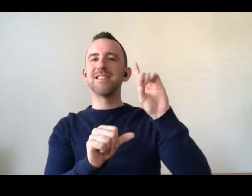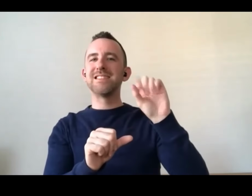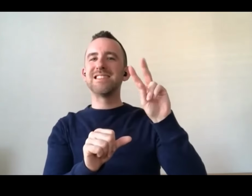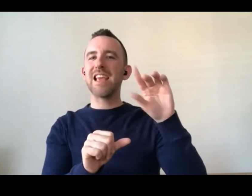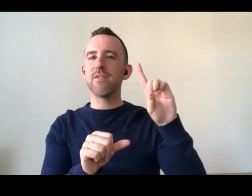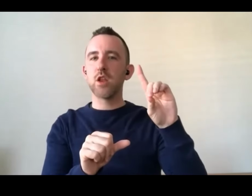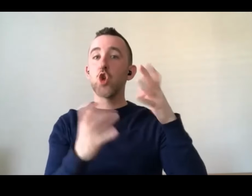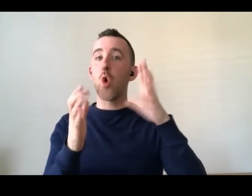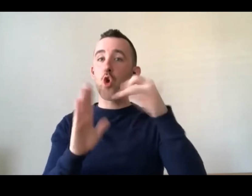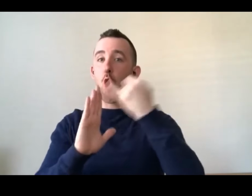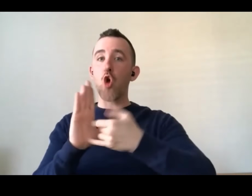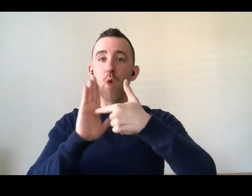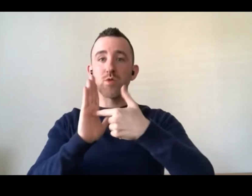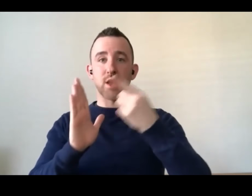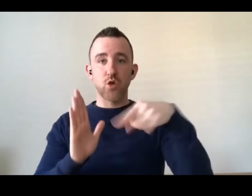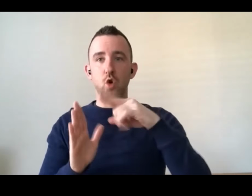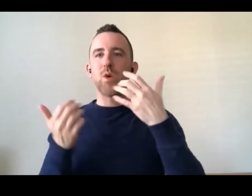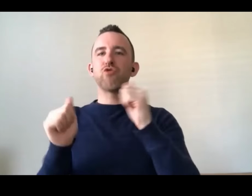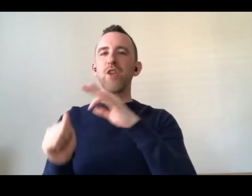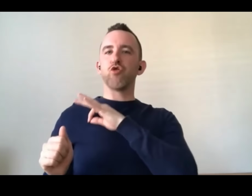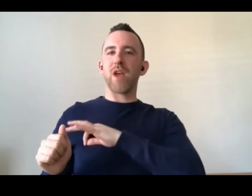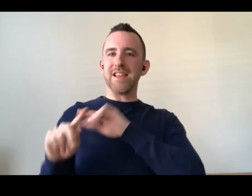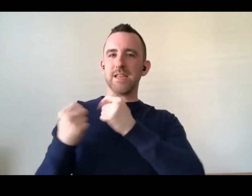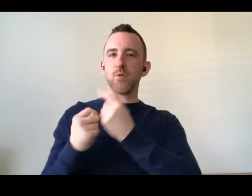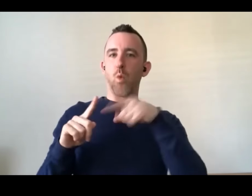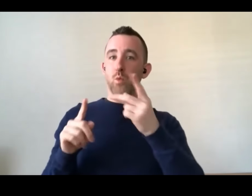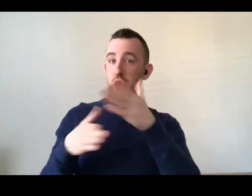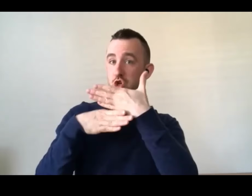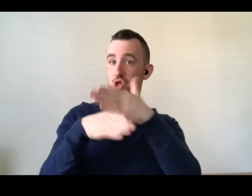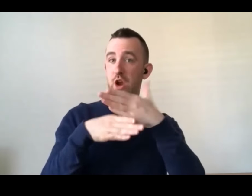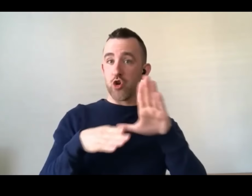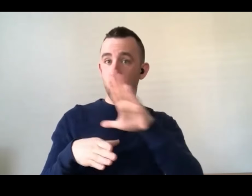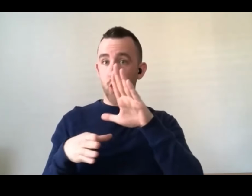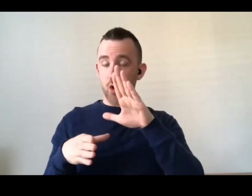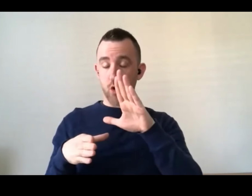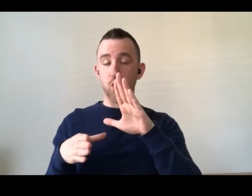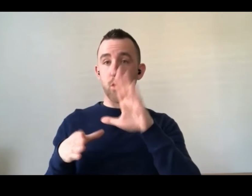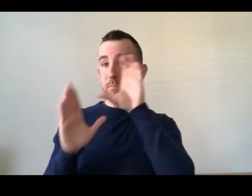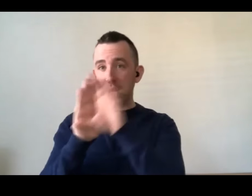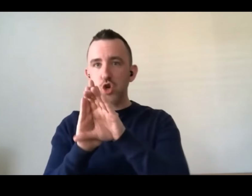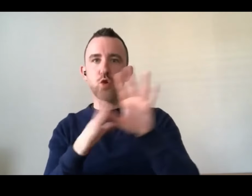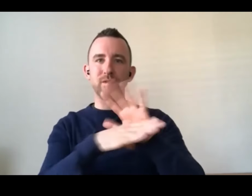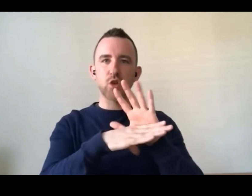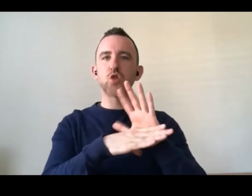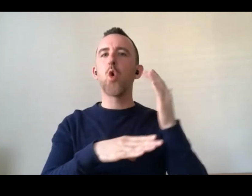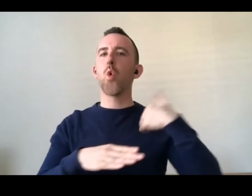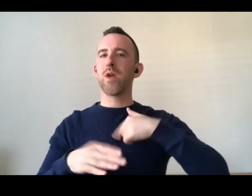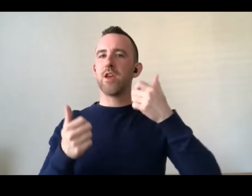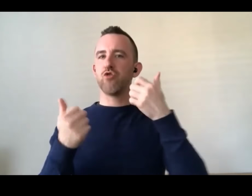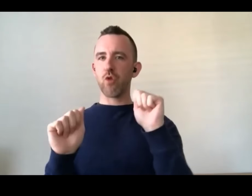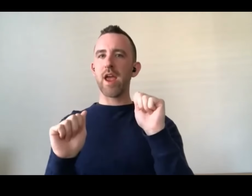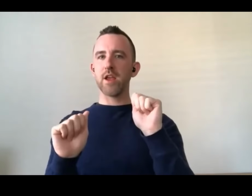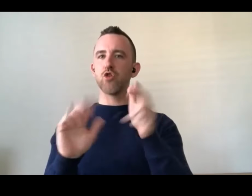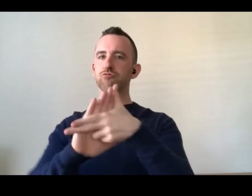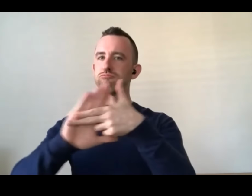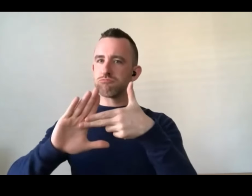That being said, we try to credit teams whenever we share that content on social media. We try to